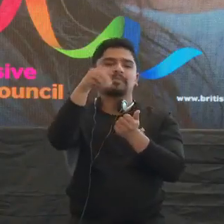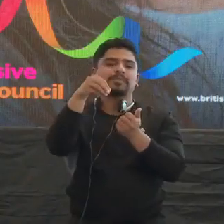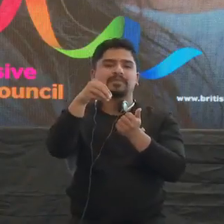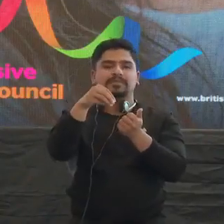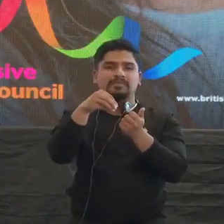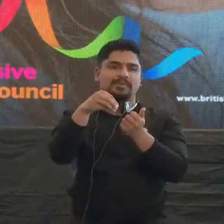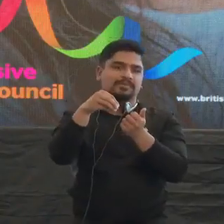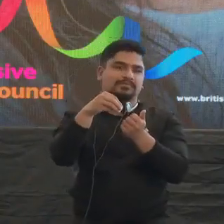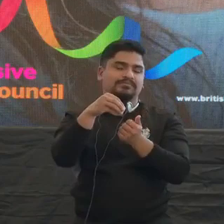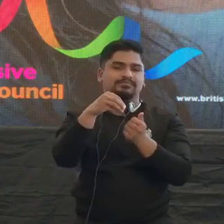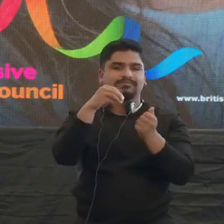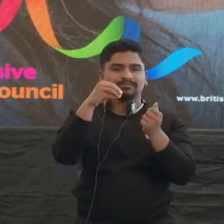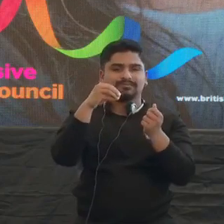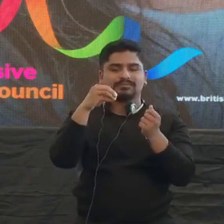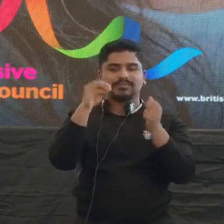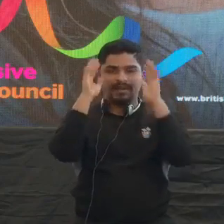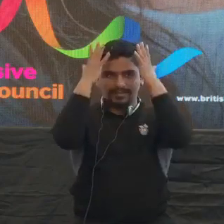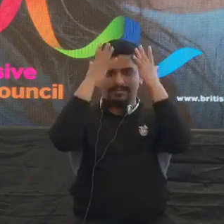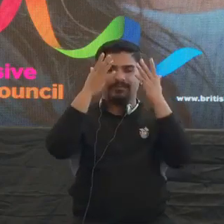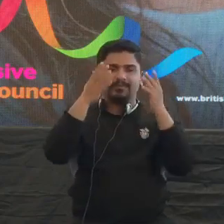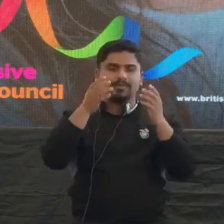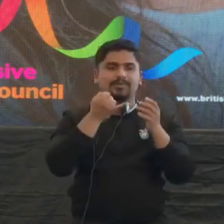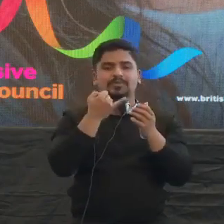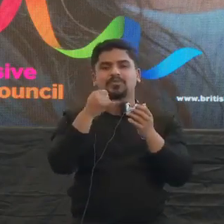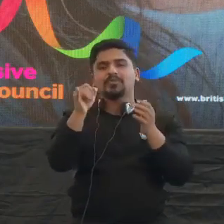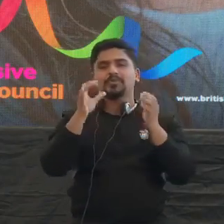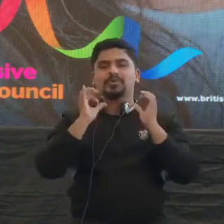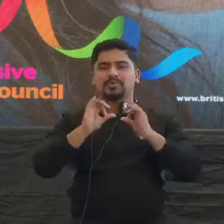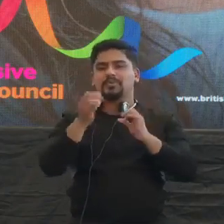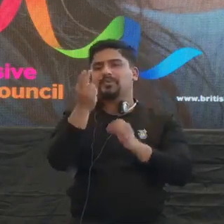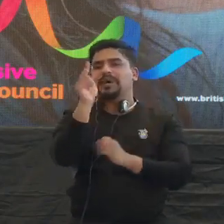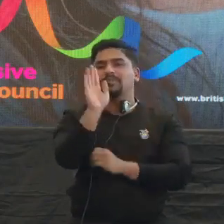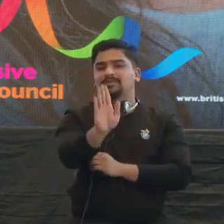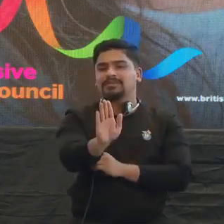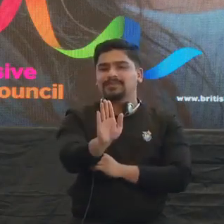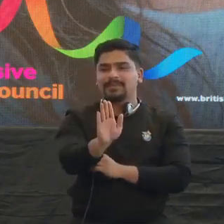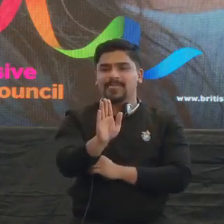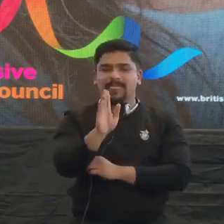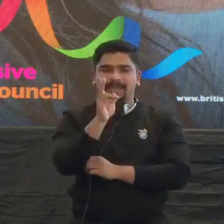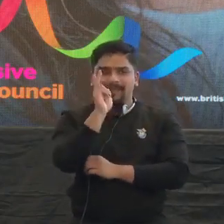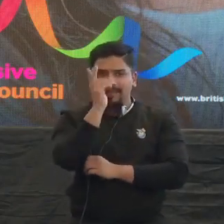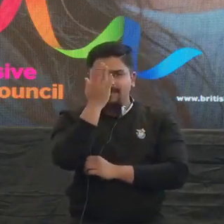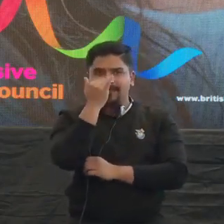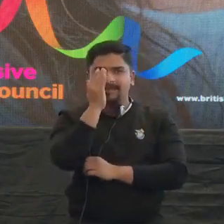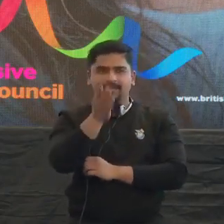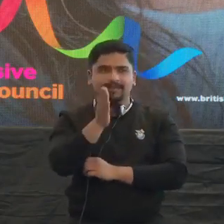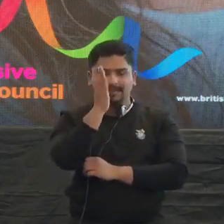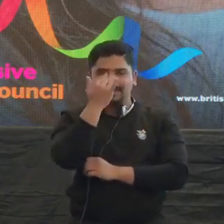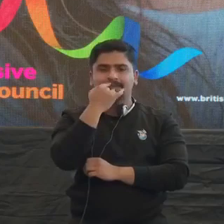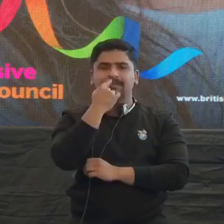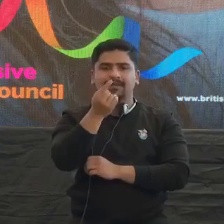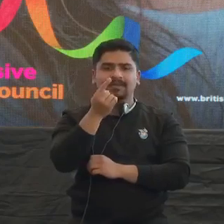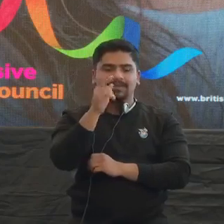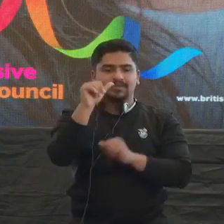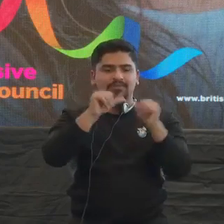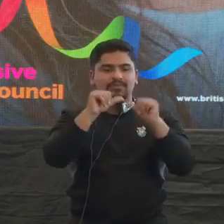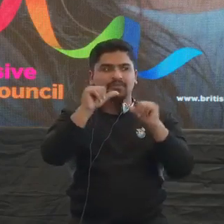also disability certificate. Because some of the people who want to become